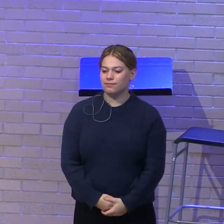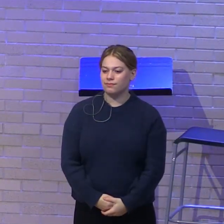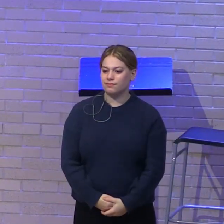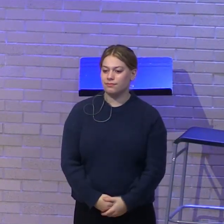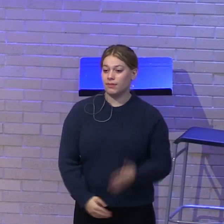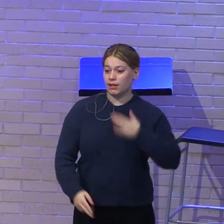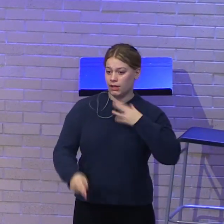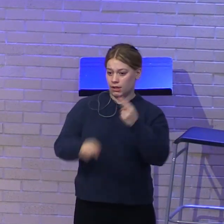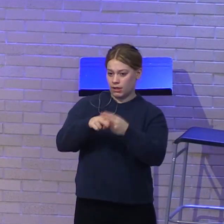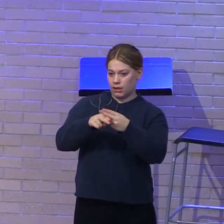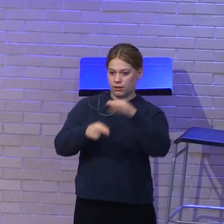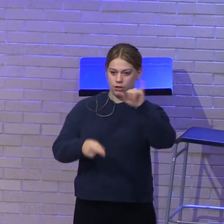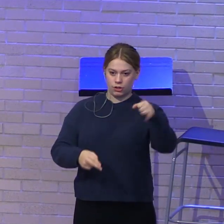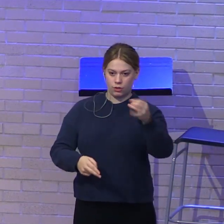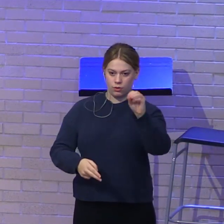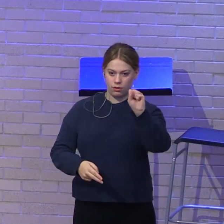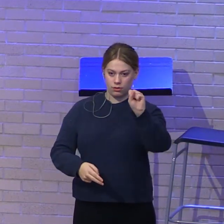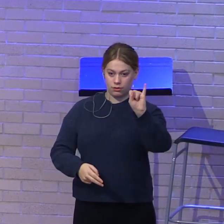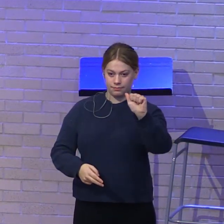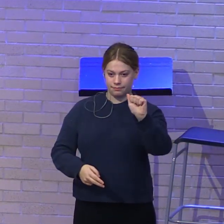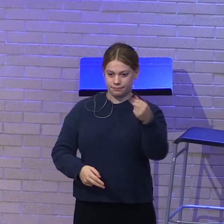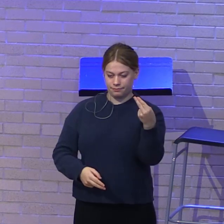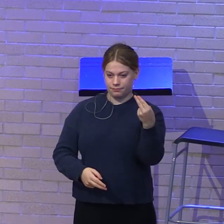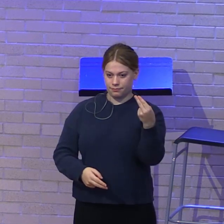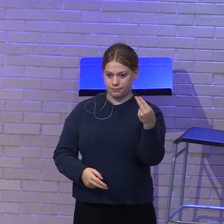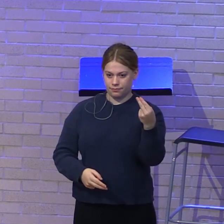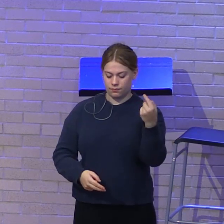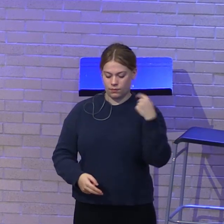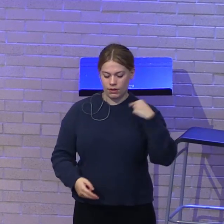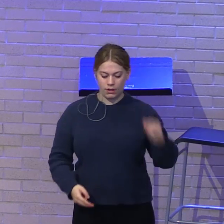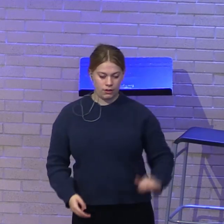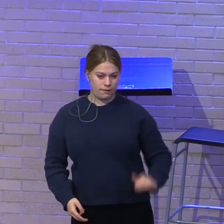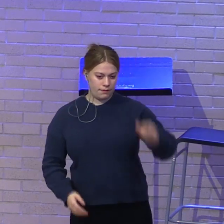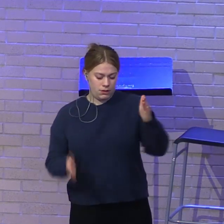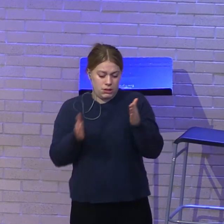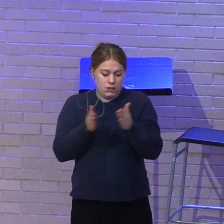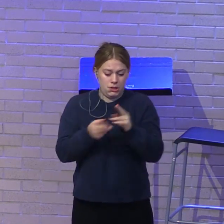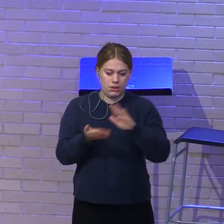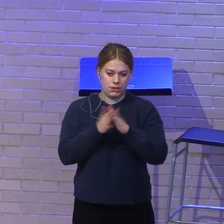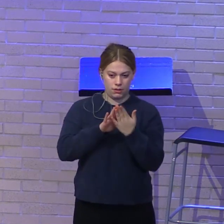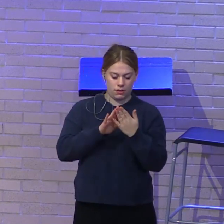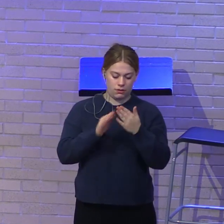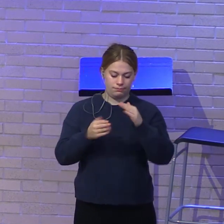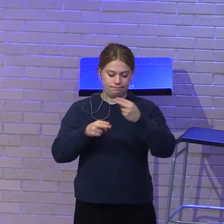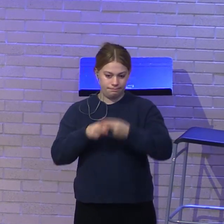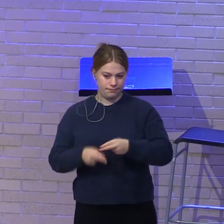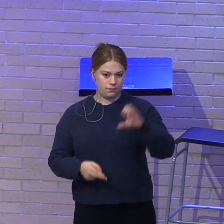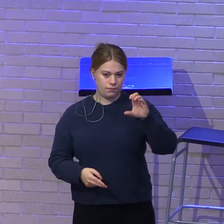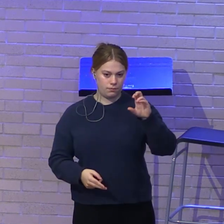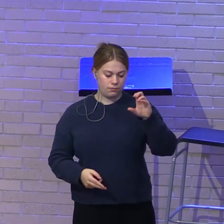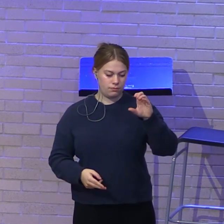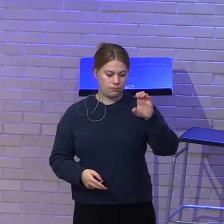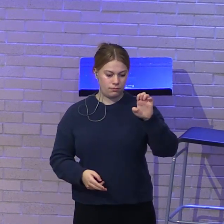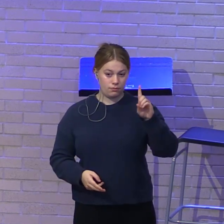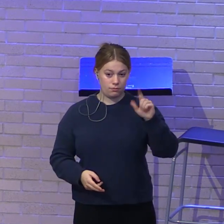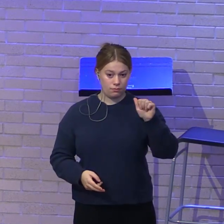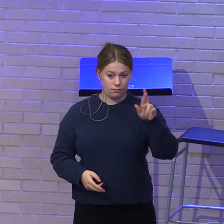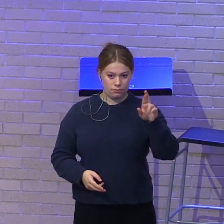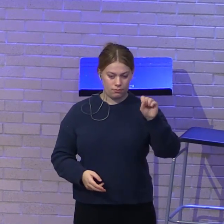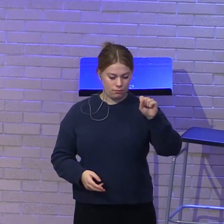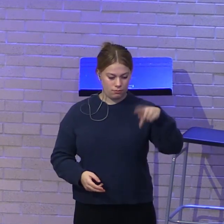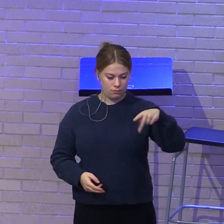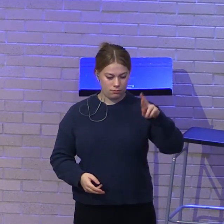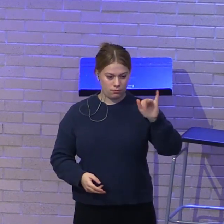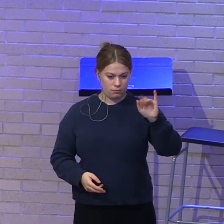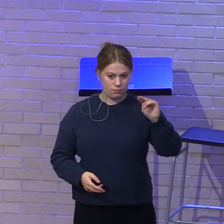My name is Josiah, and I'm from a really small town called Cedar Springs in Michigan, and it's small